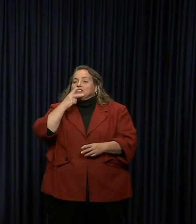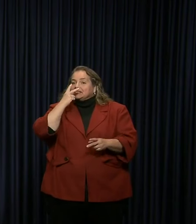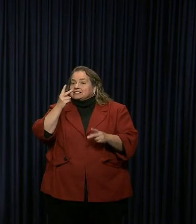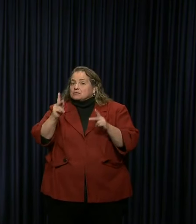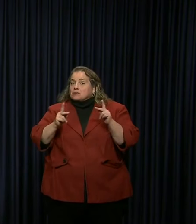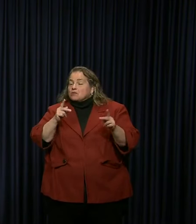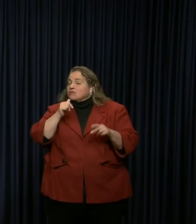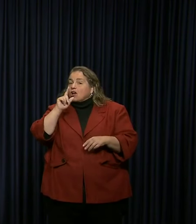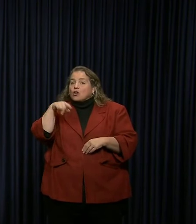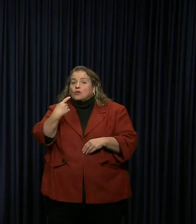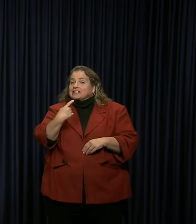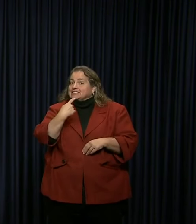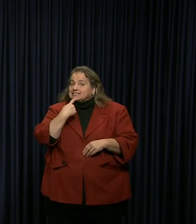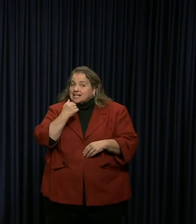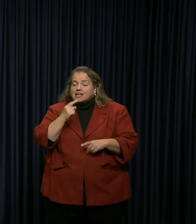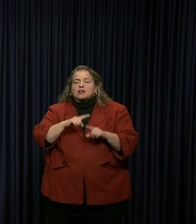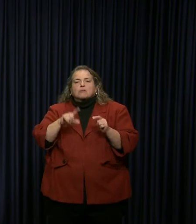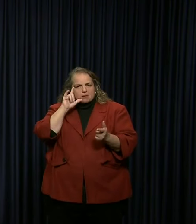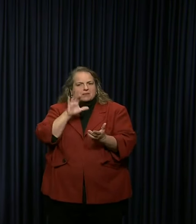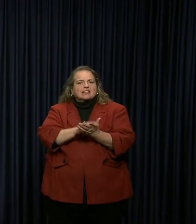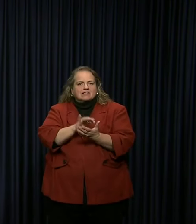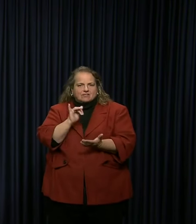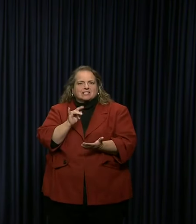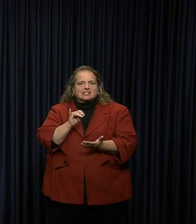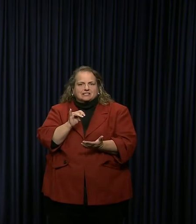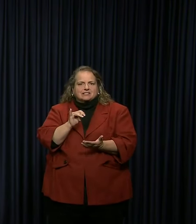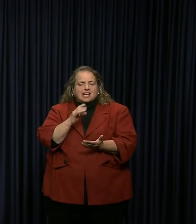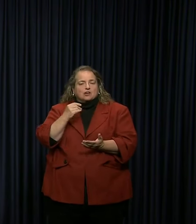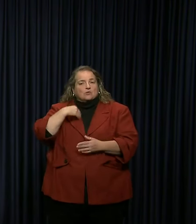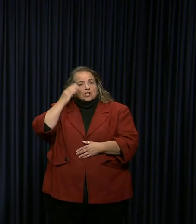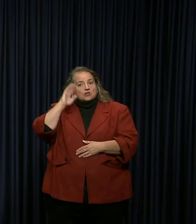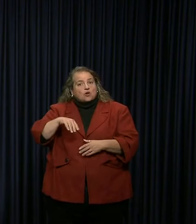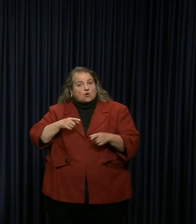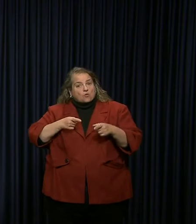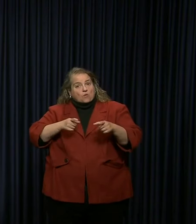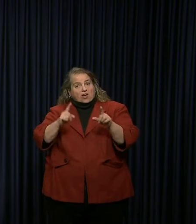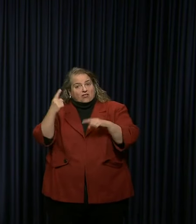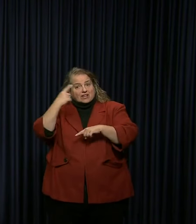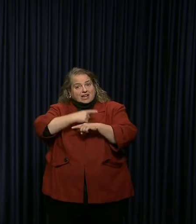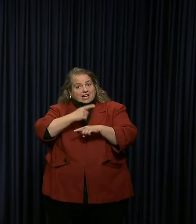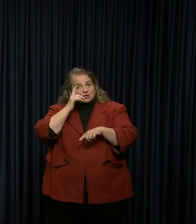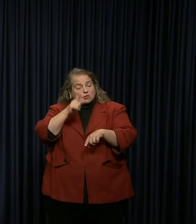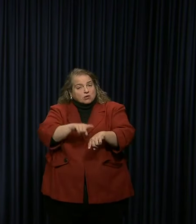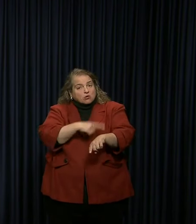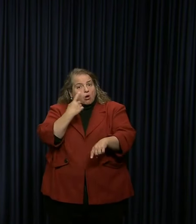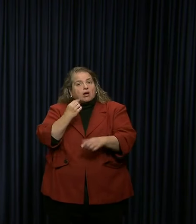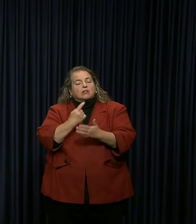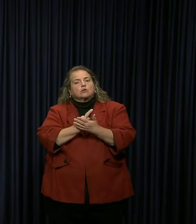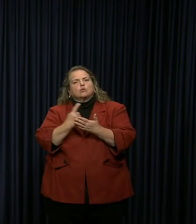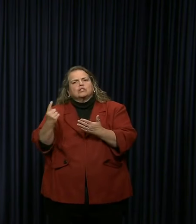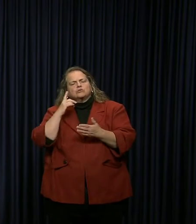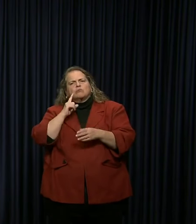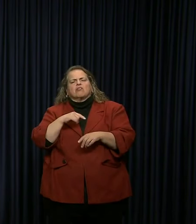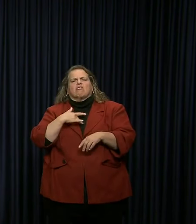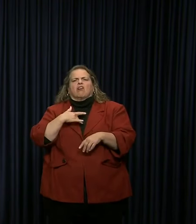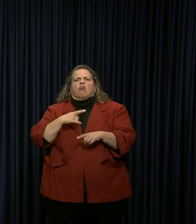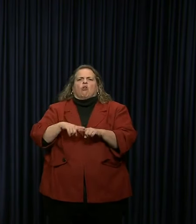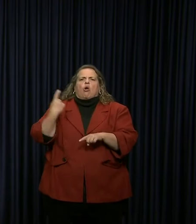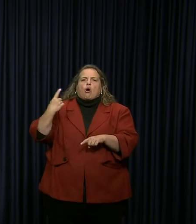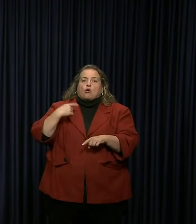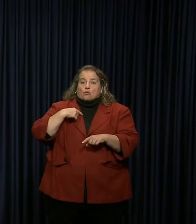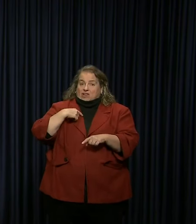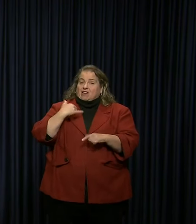only say it, but believe it. And that we know while the days are going to be long and the weeks are going to be long, that we're looking at months,